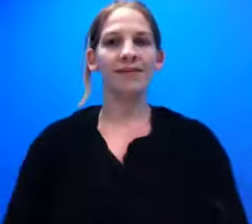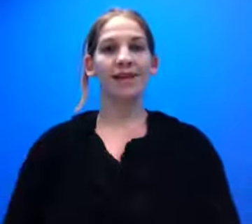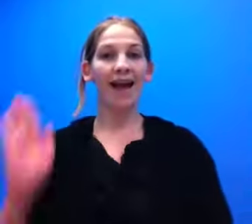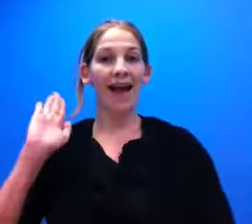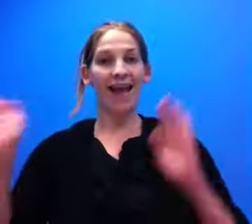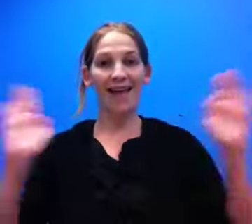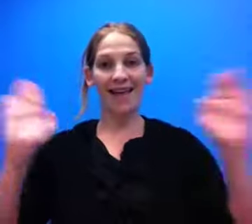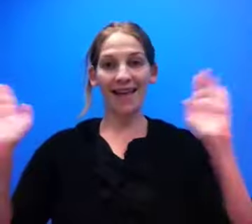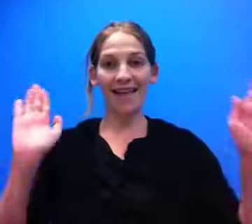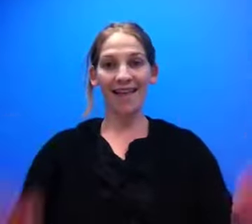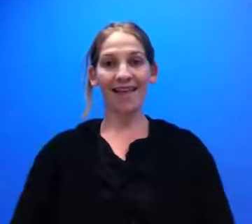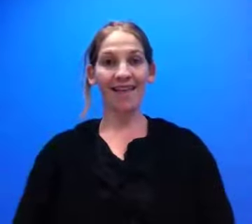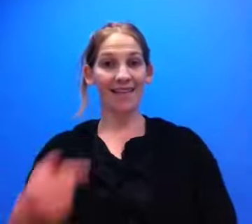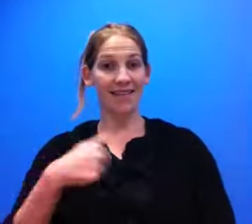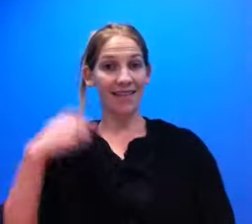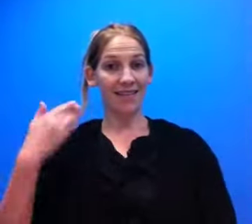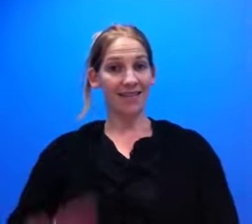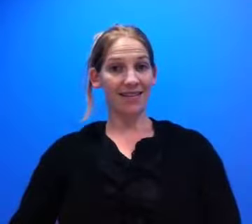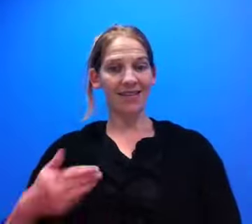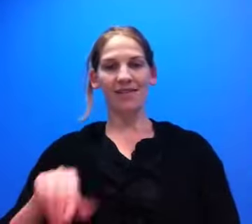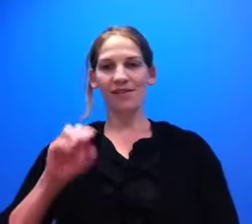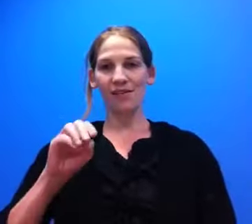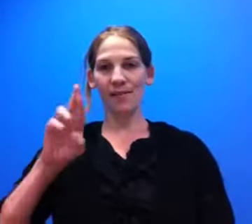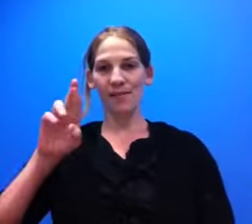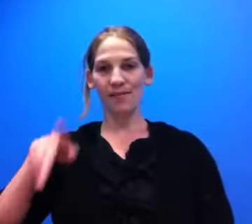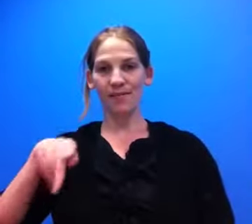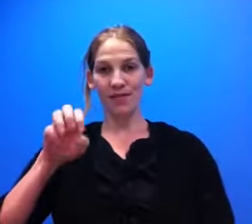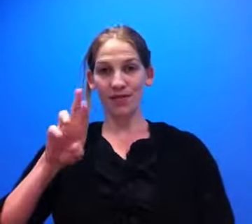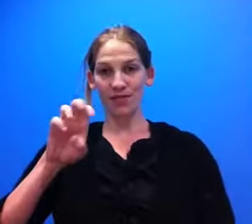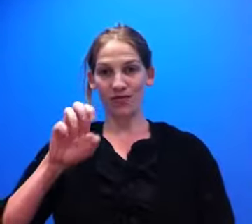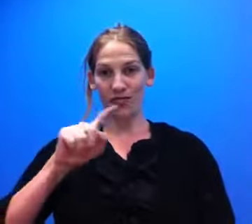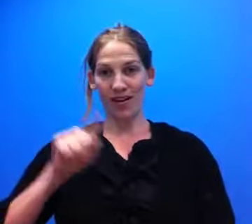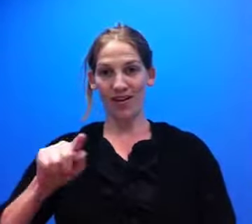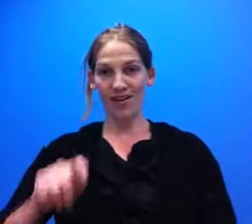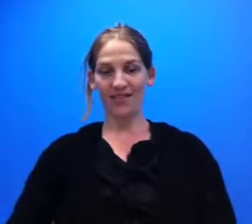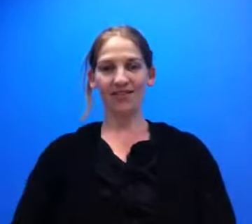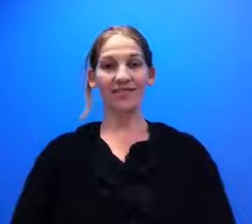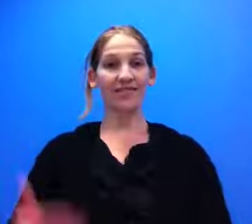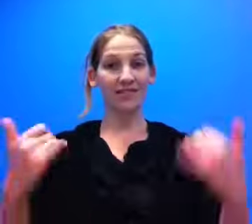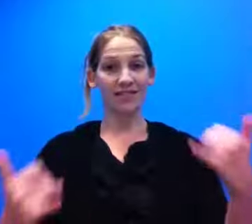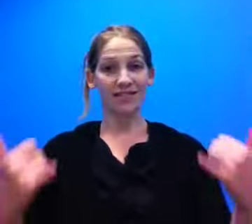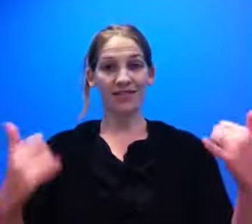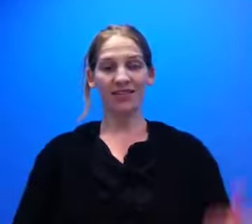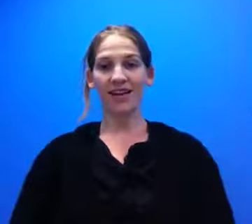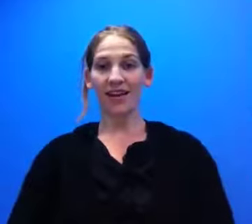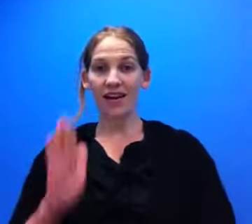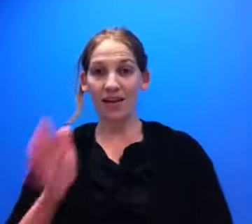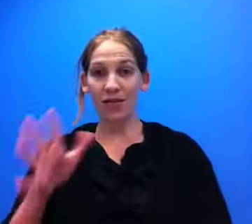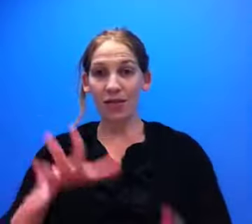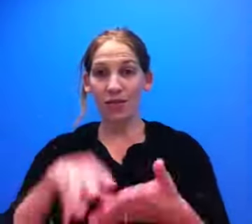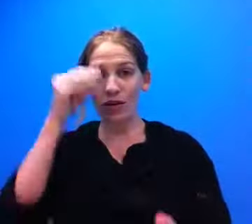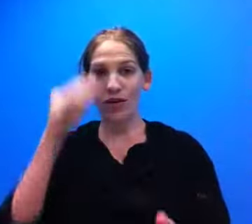working on adding and subtracting negative numbers. This particular lecture will deal with adding negative numbers, and